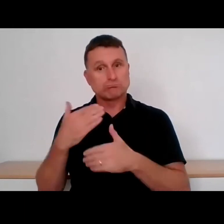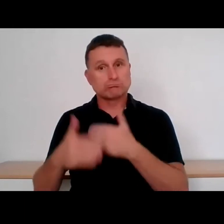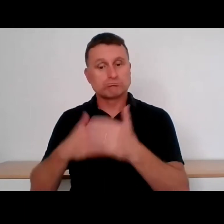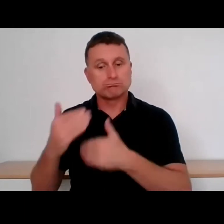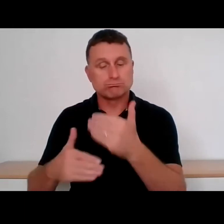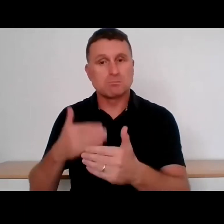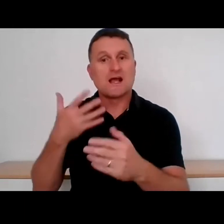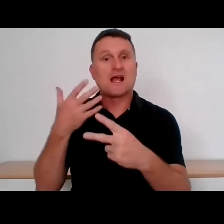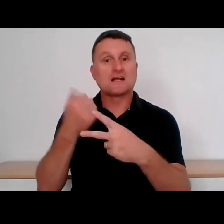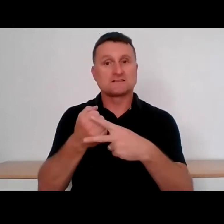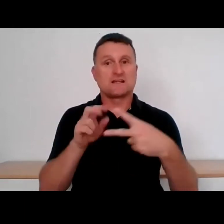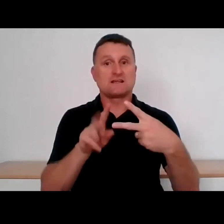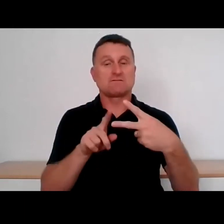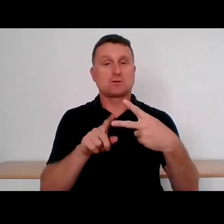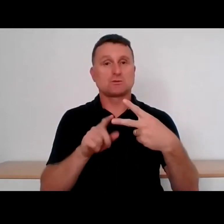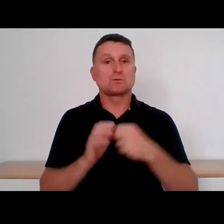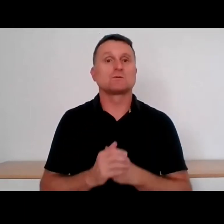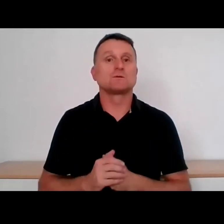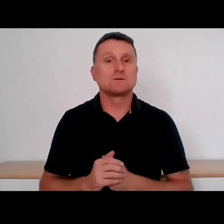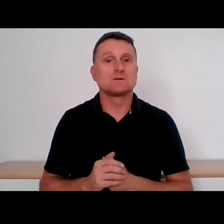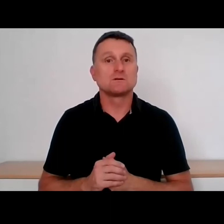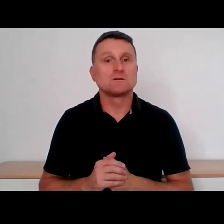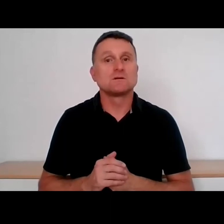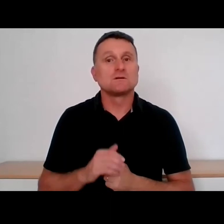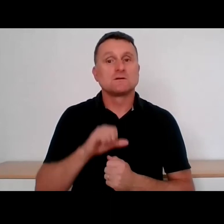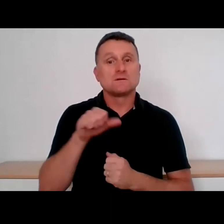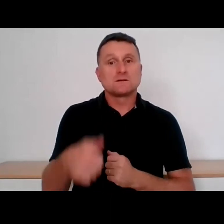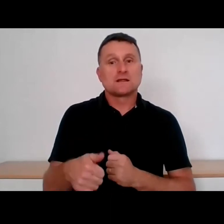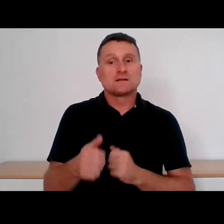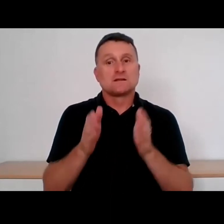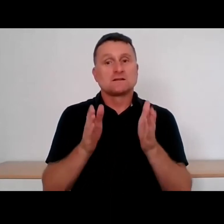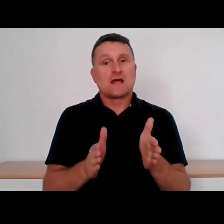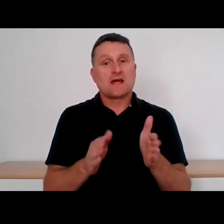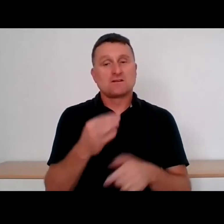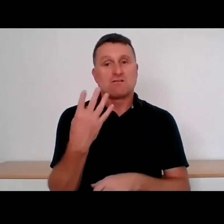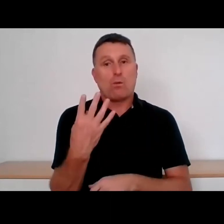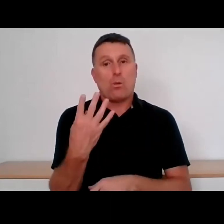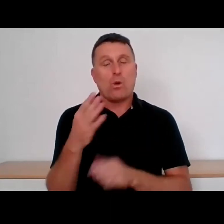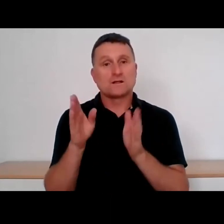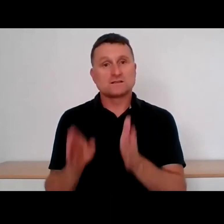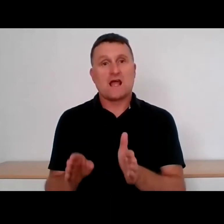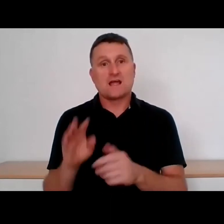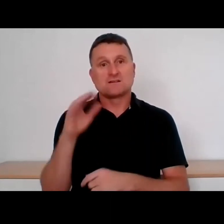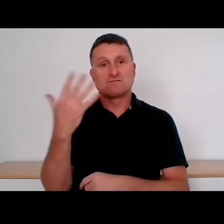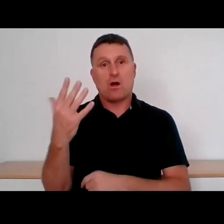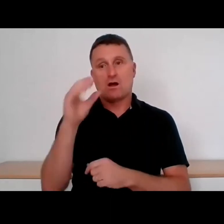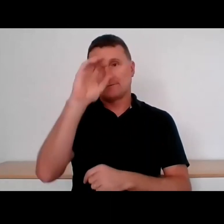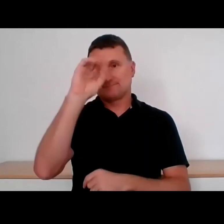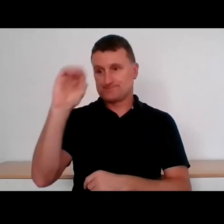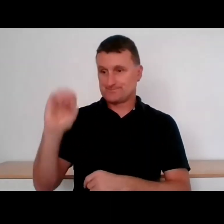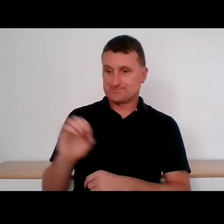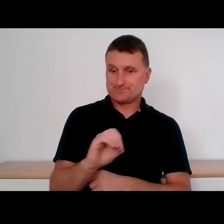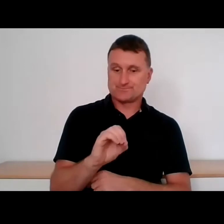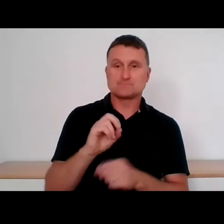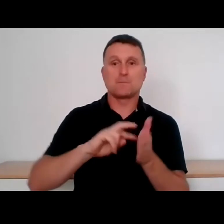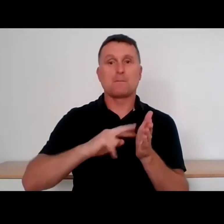So let's move on to the next stages, stages 4 and 5, which are all about policy options and their